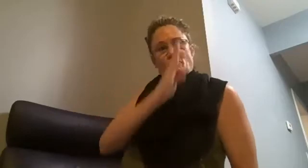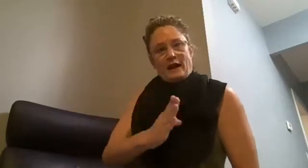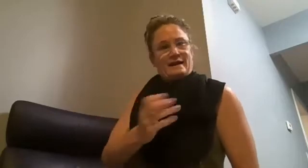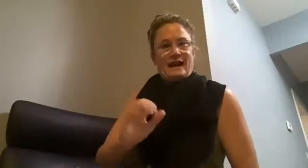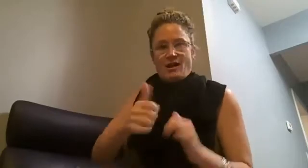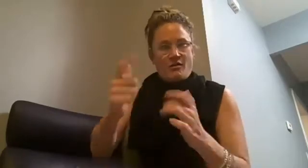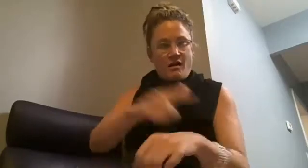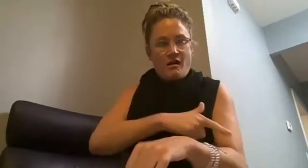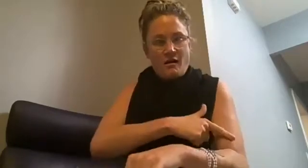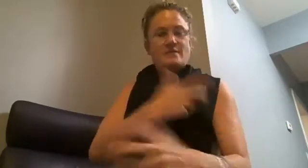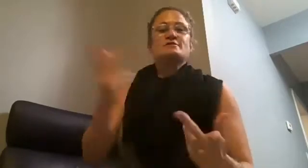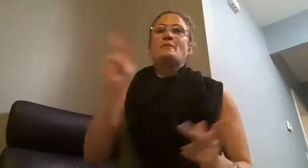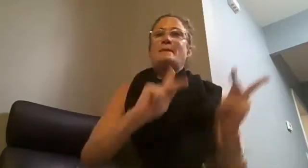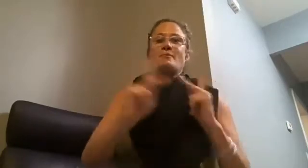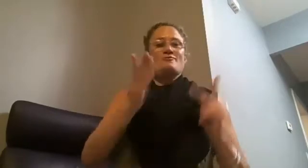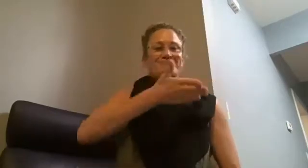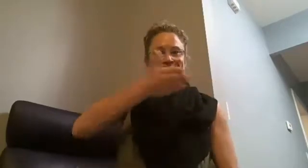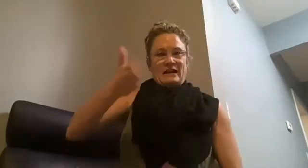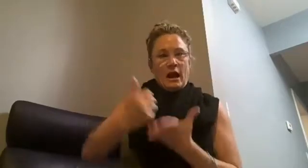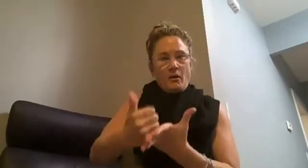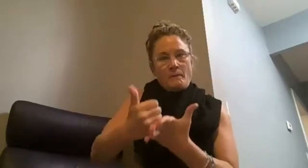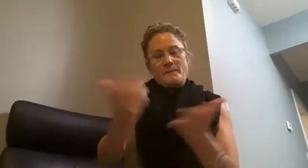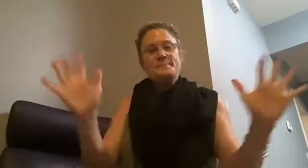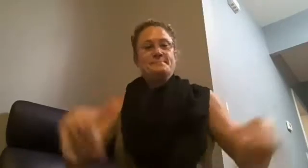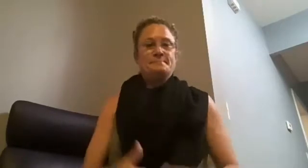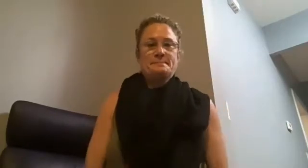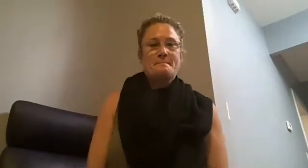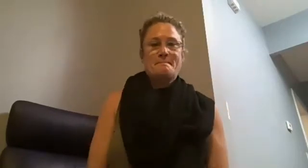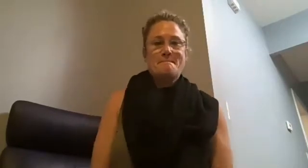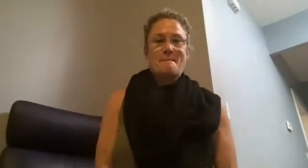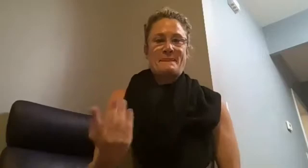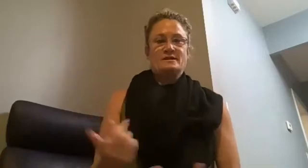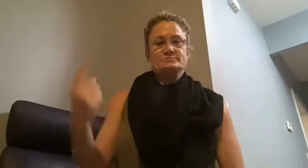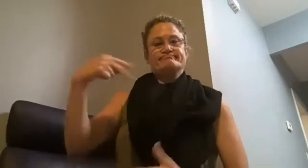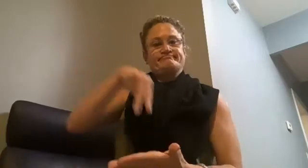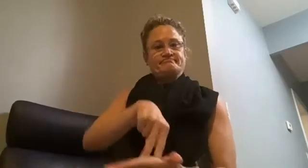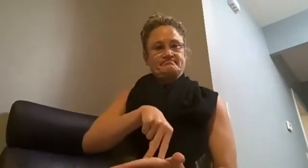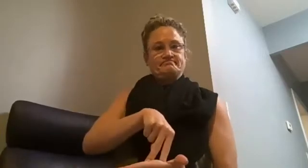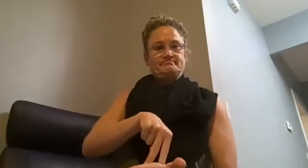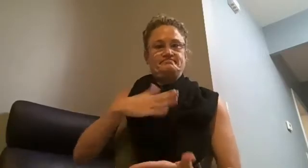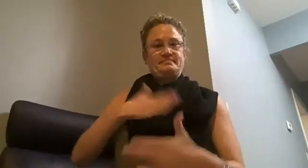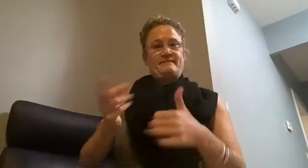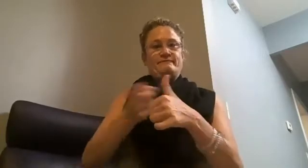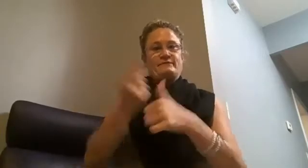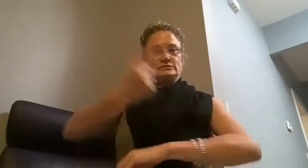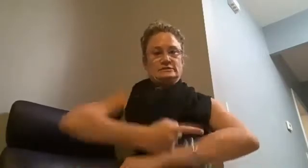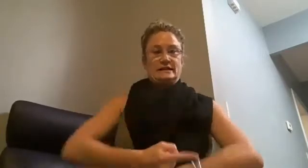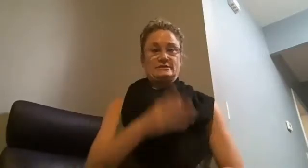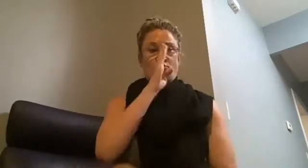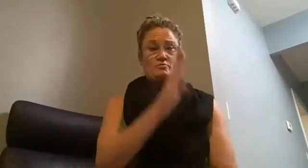like come up to you and help you, I guess. And I got up and I said, this is my first day sober. And as I was sitting down, this guy sitting